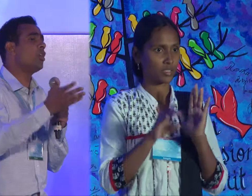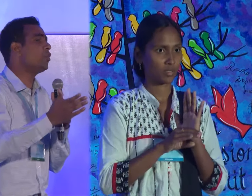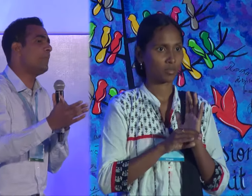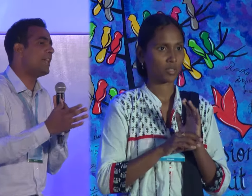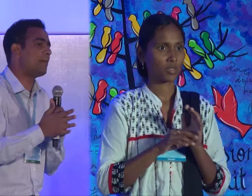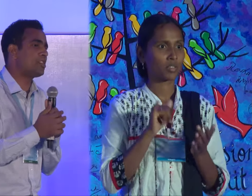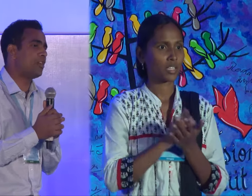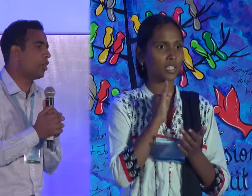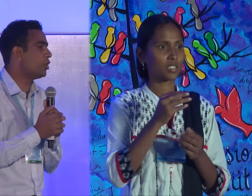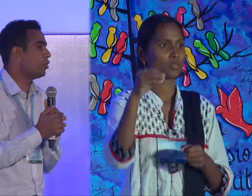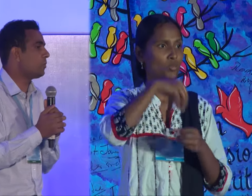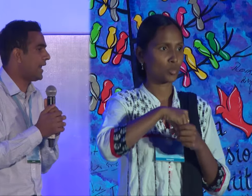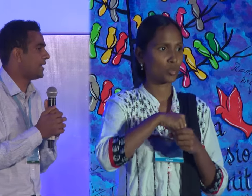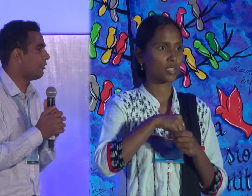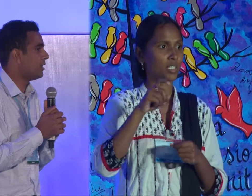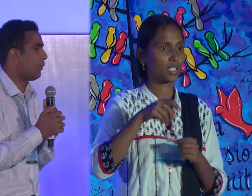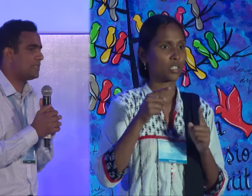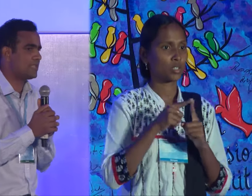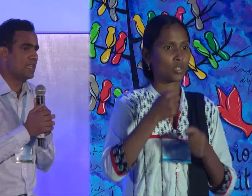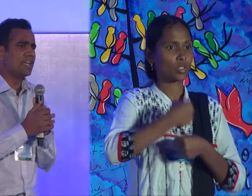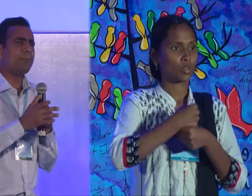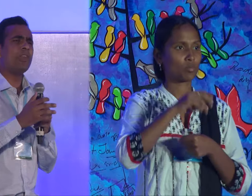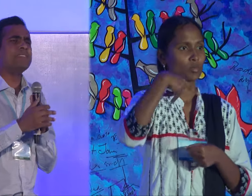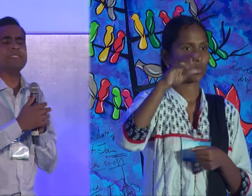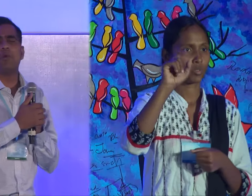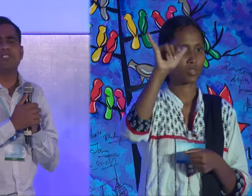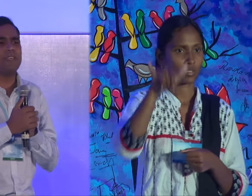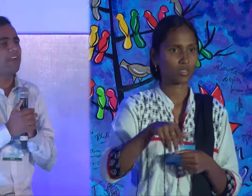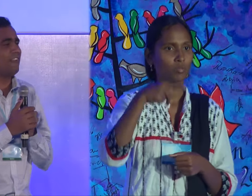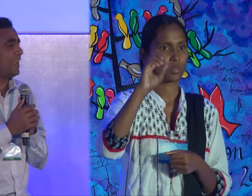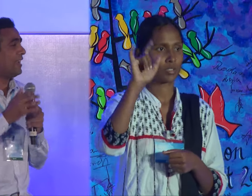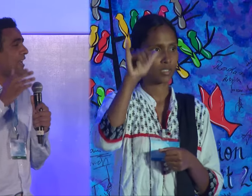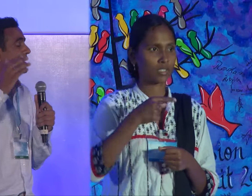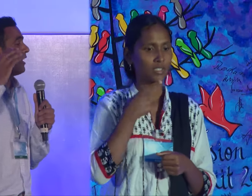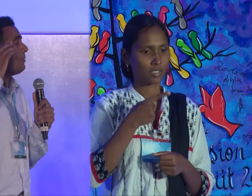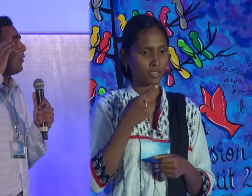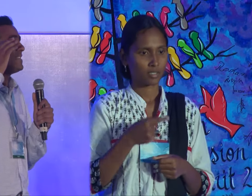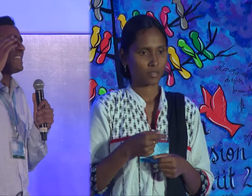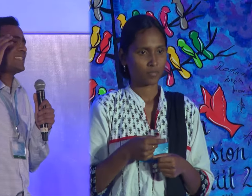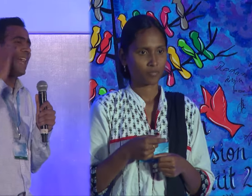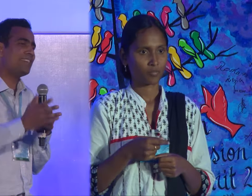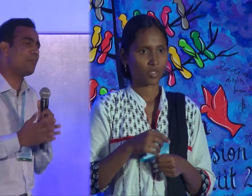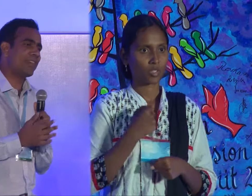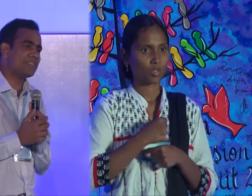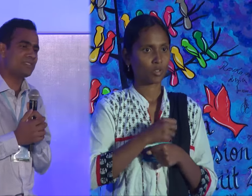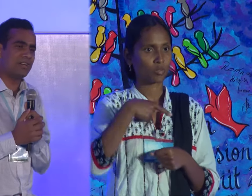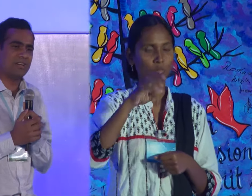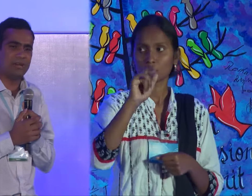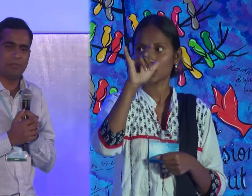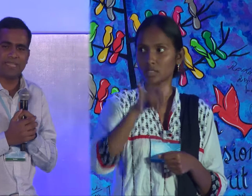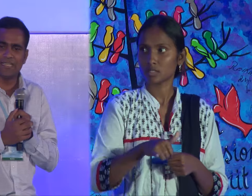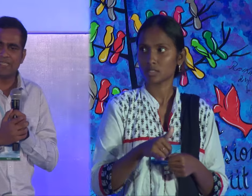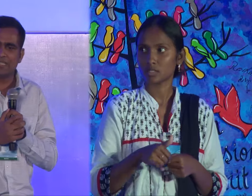that was more due to media pressure and not due to correct government policies. The policies, most of them are vague. The government policies are stacked up